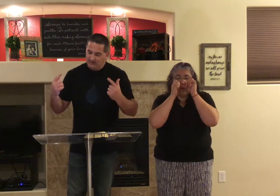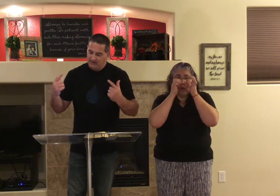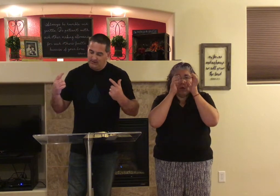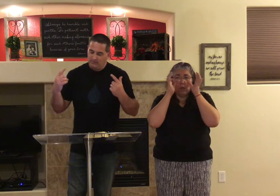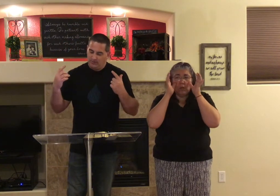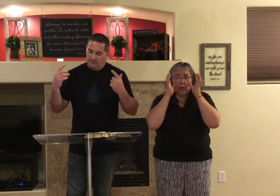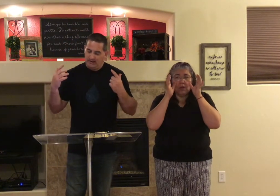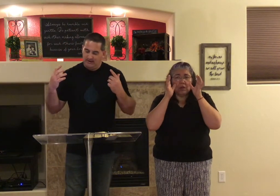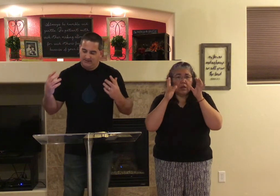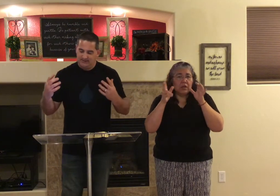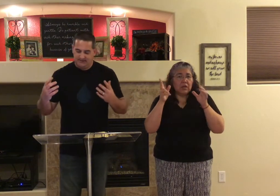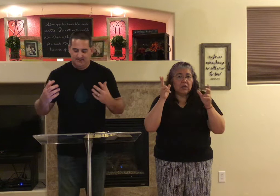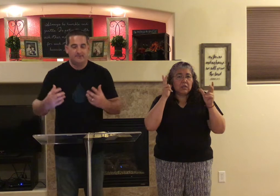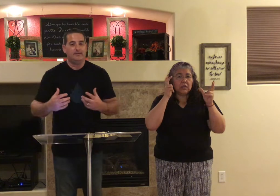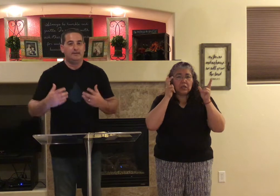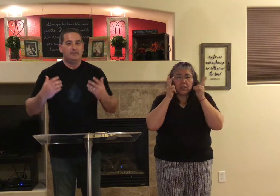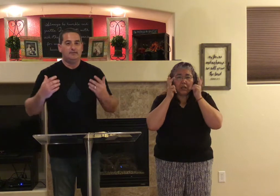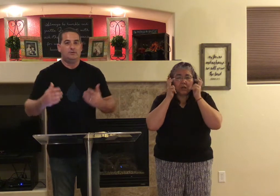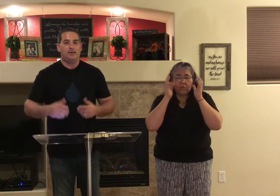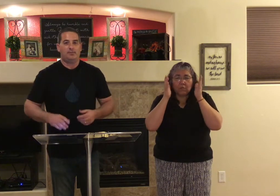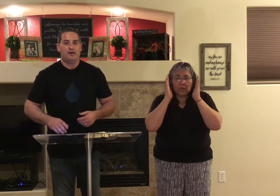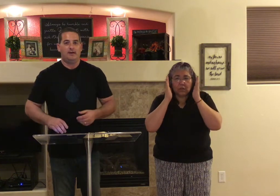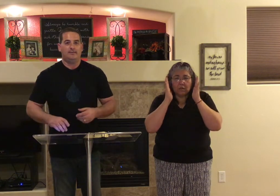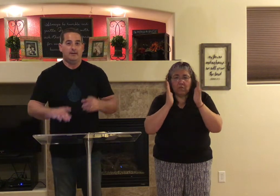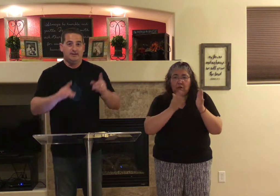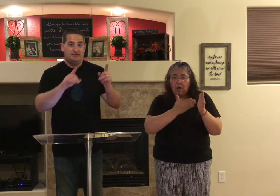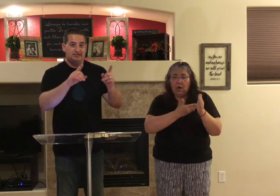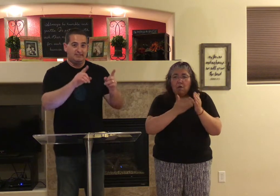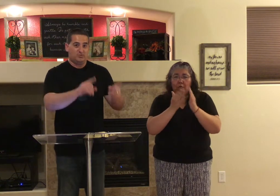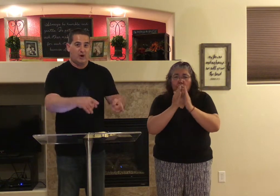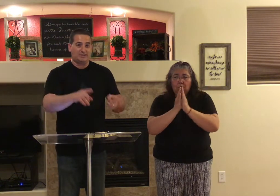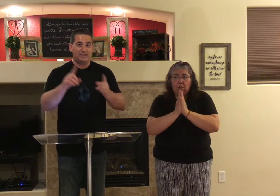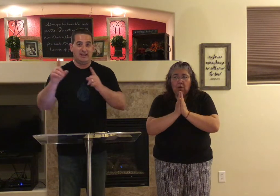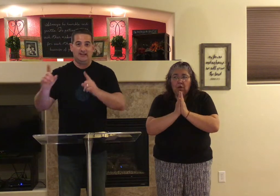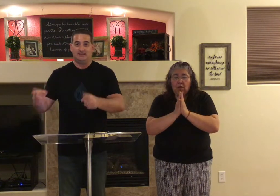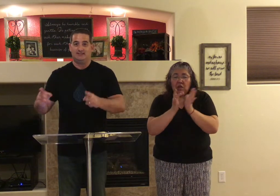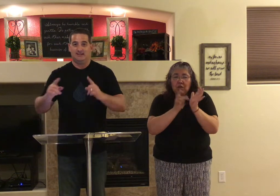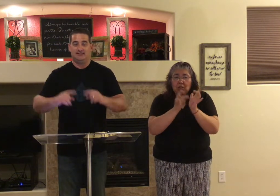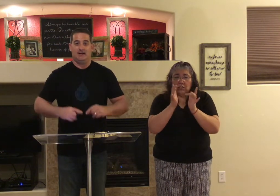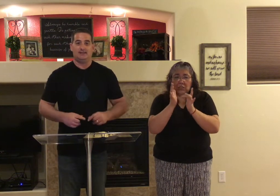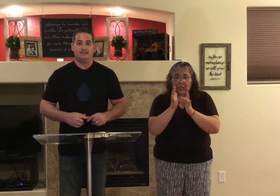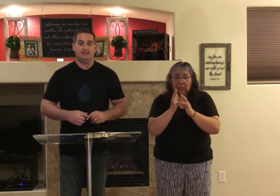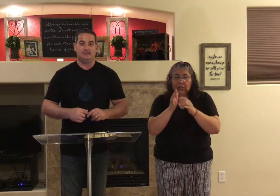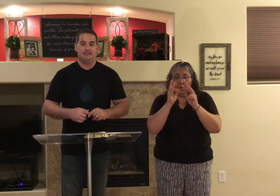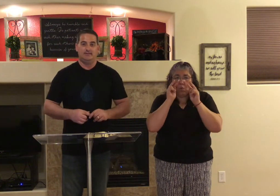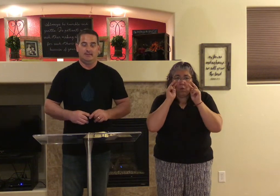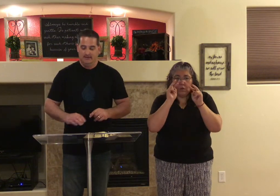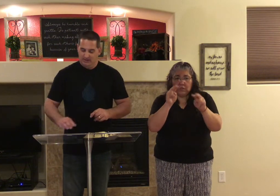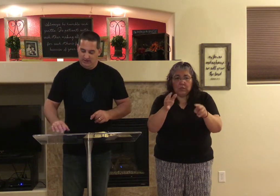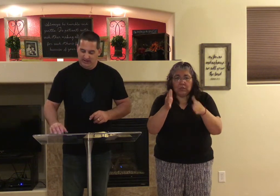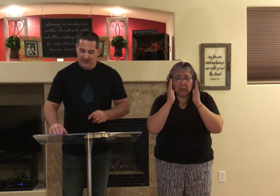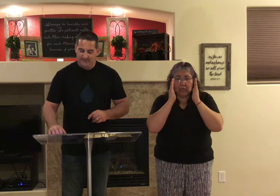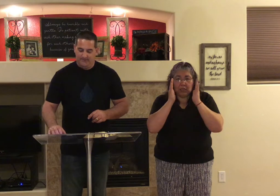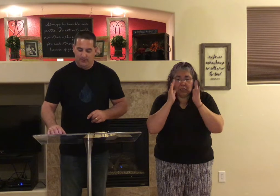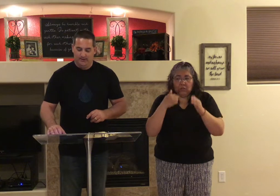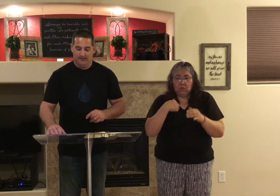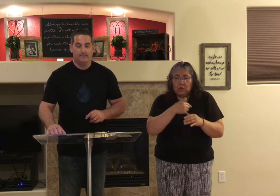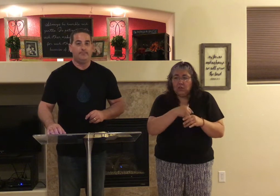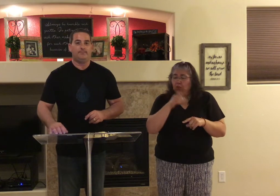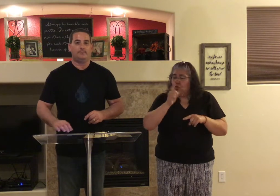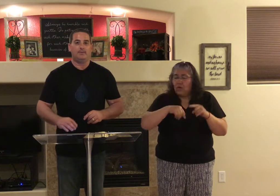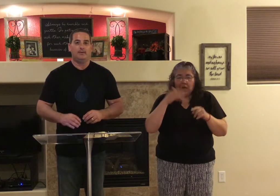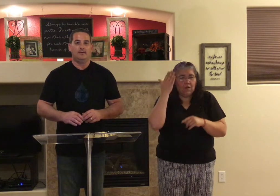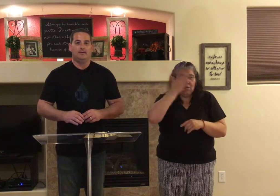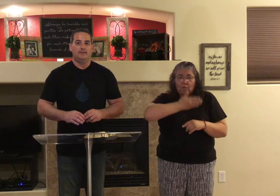and his ears will be attentive to our prayers. Jesus is watching and listening to us. You can't fool